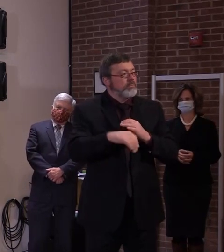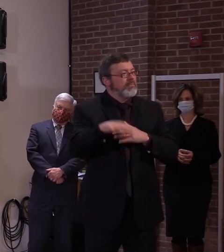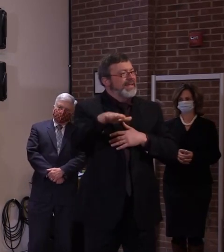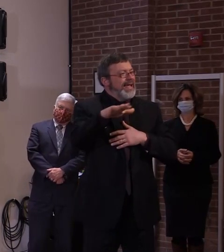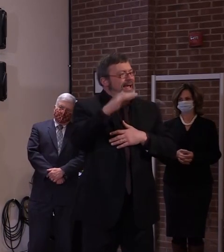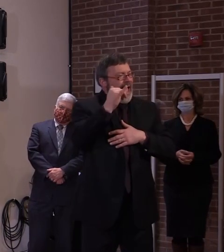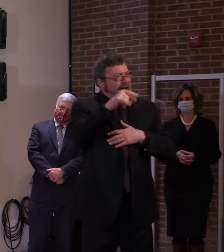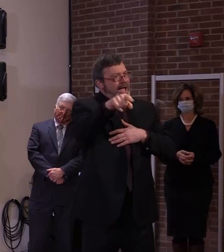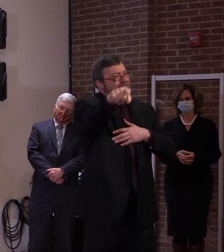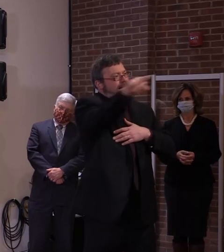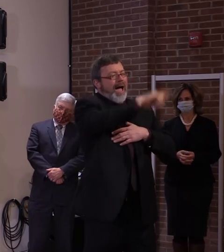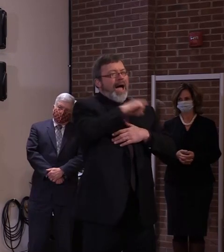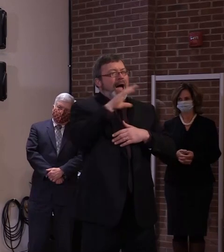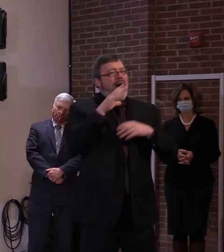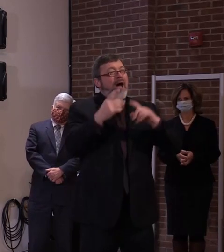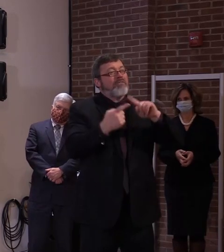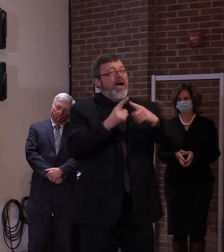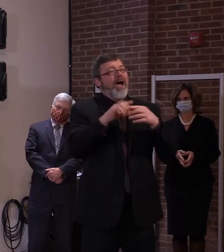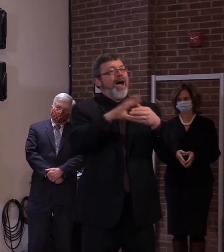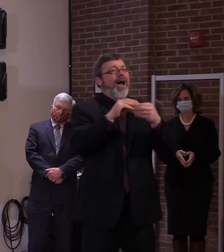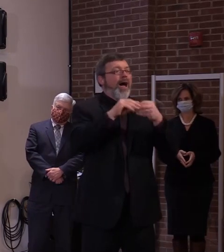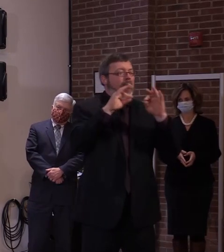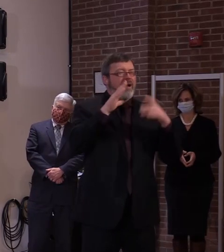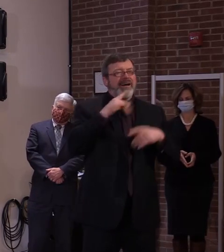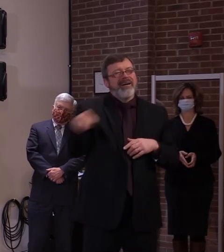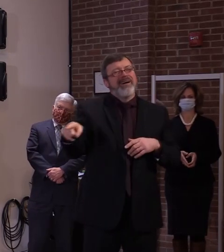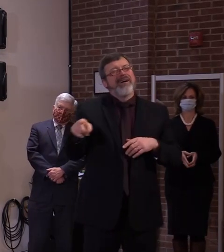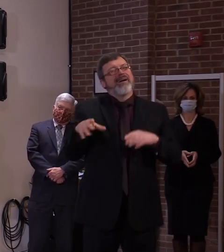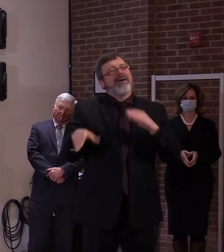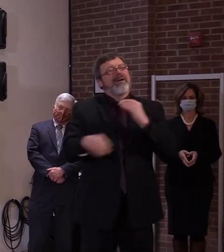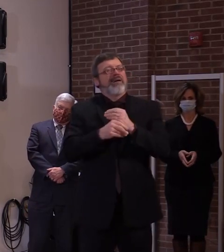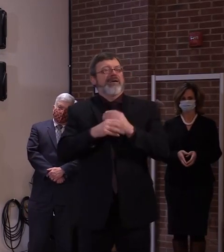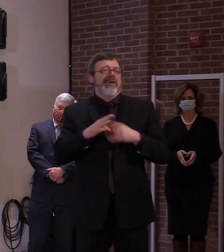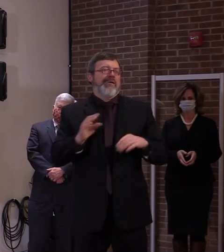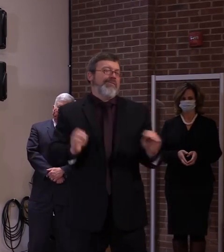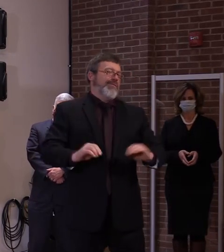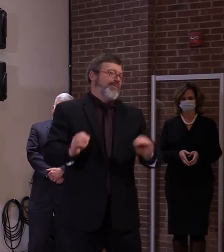don't work because people are still getting positive